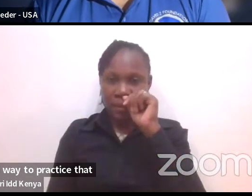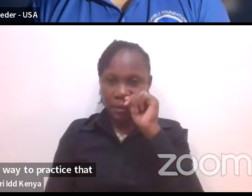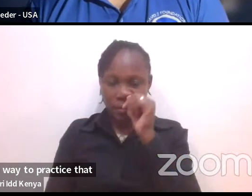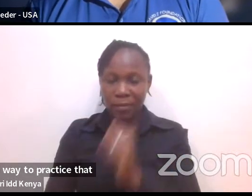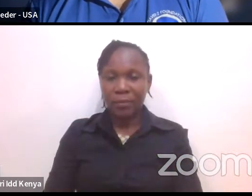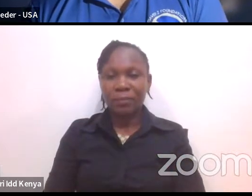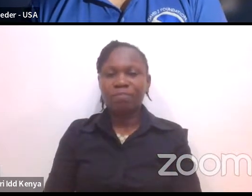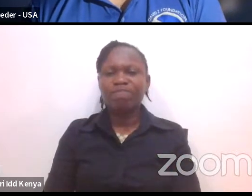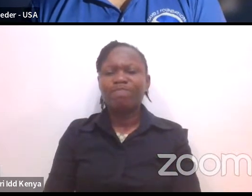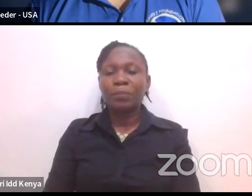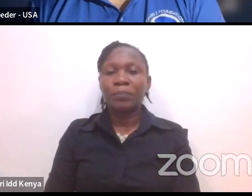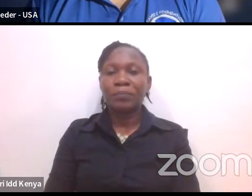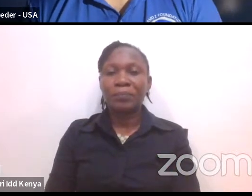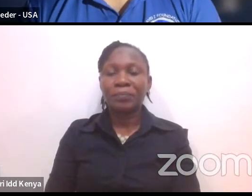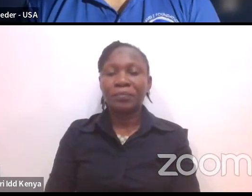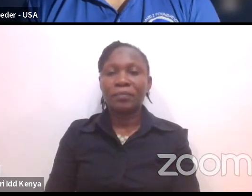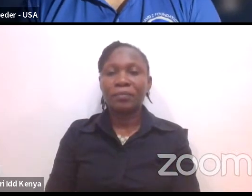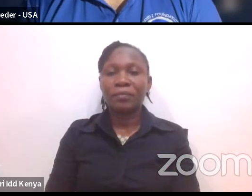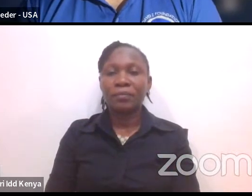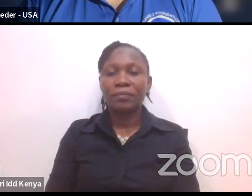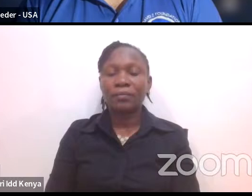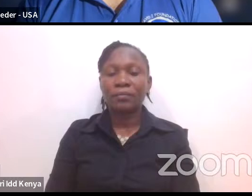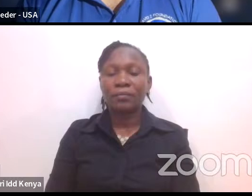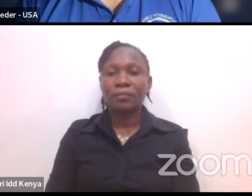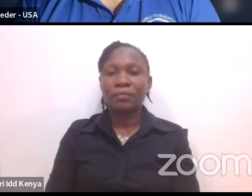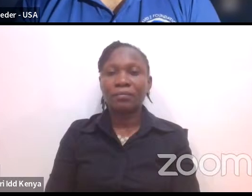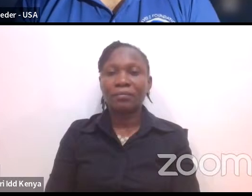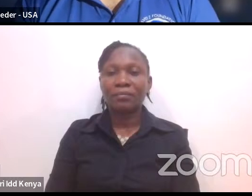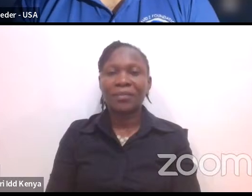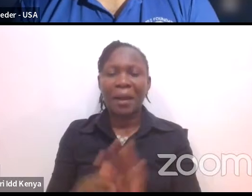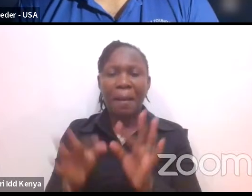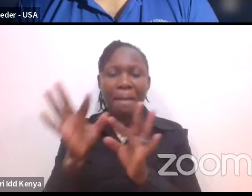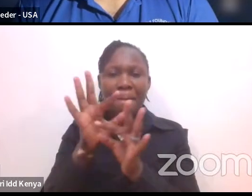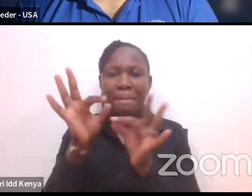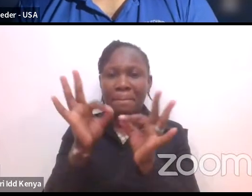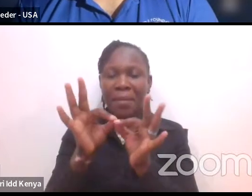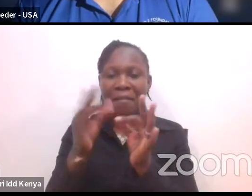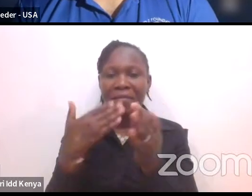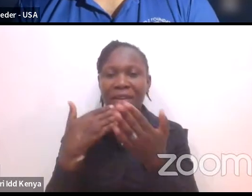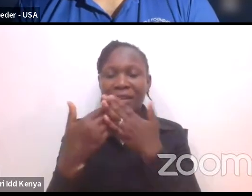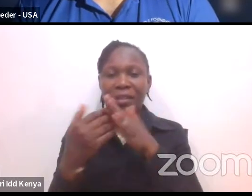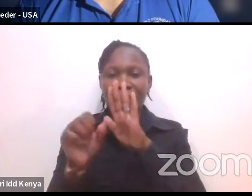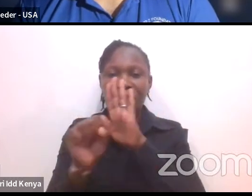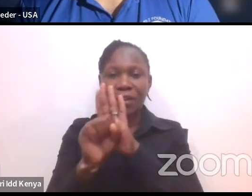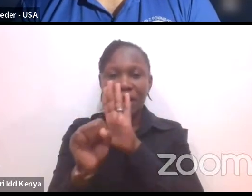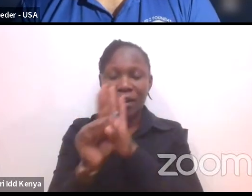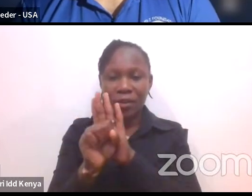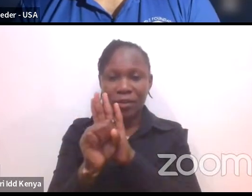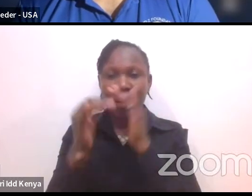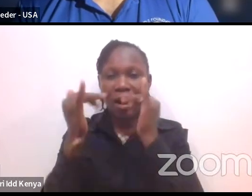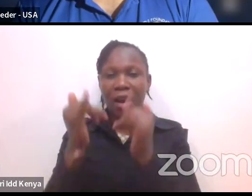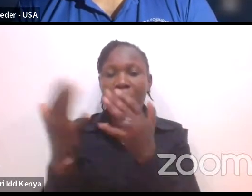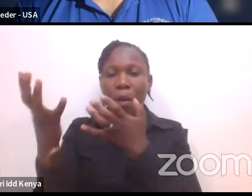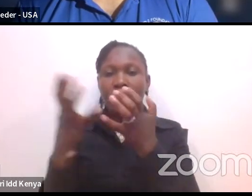Perfect. Thank you so much. Which brings me, and I'm looking at our time, which brings me to the subject